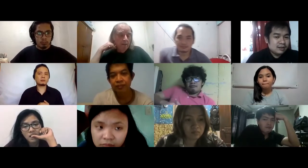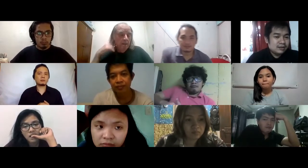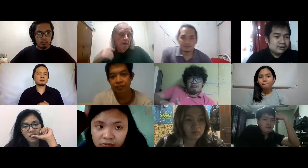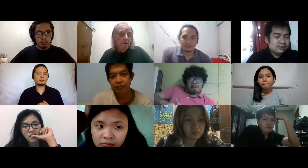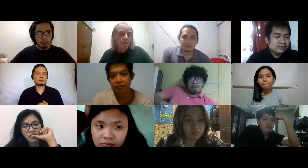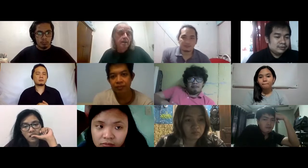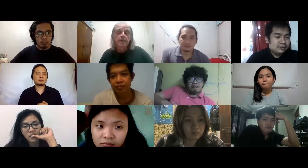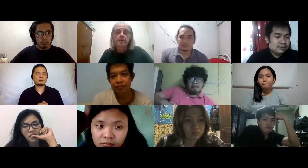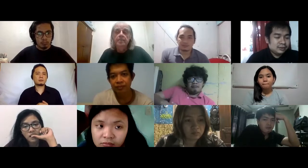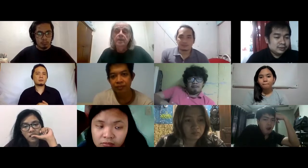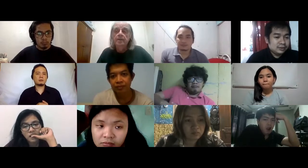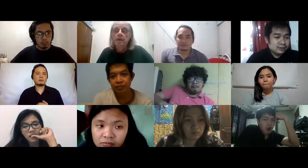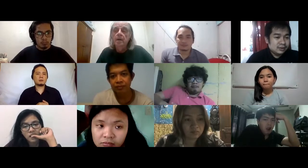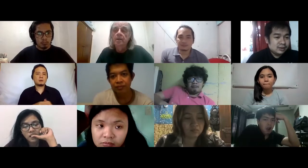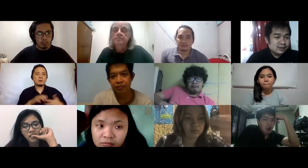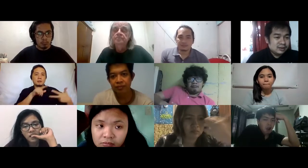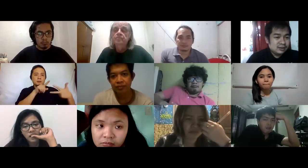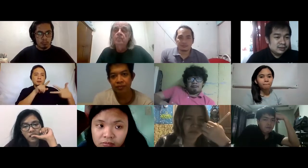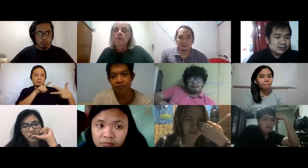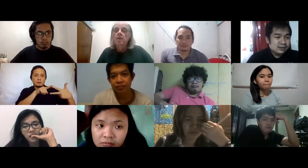Okay. He had been